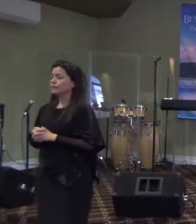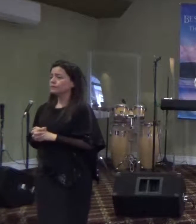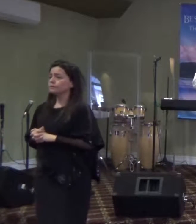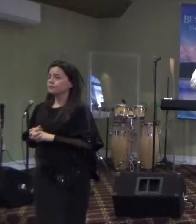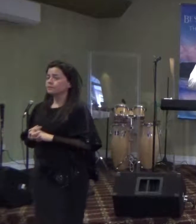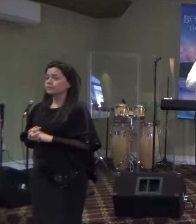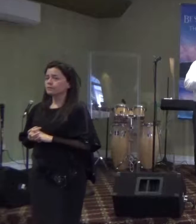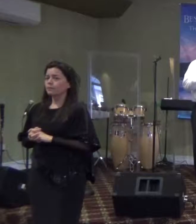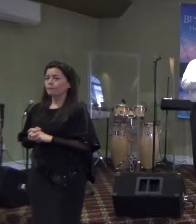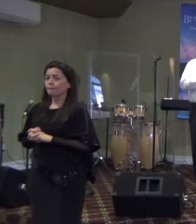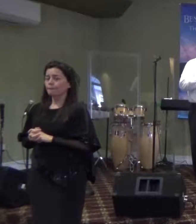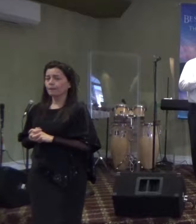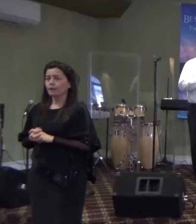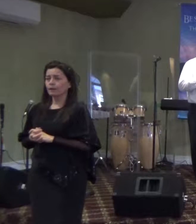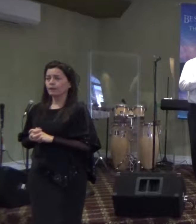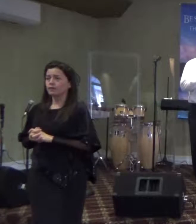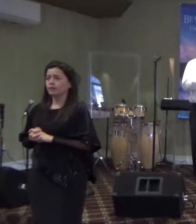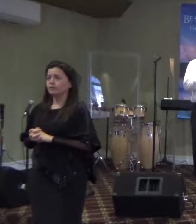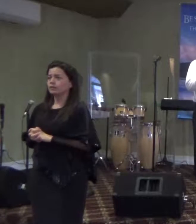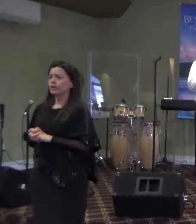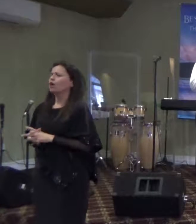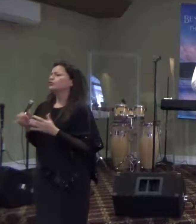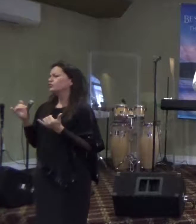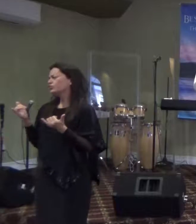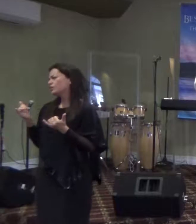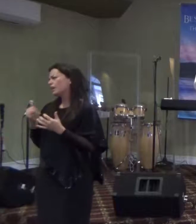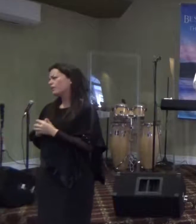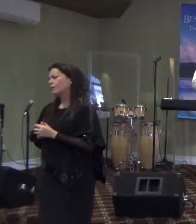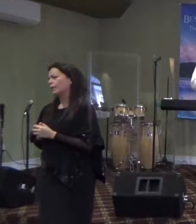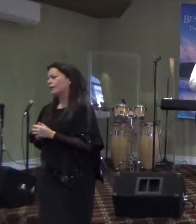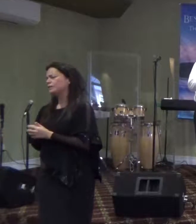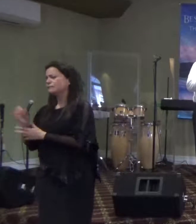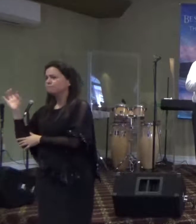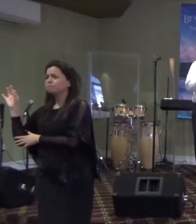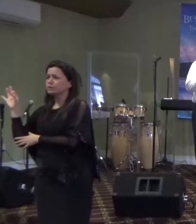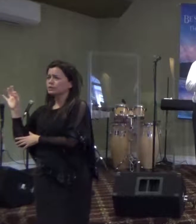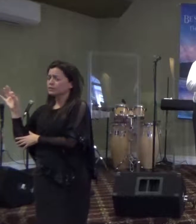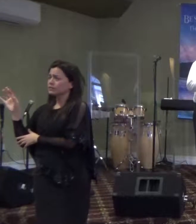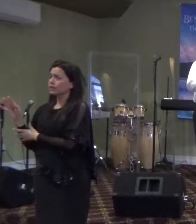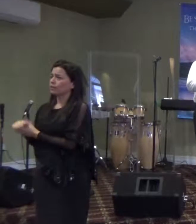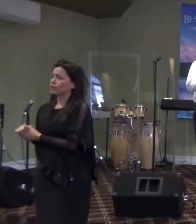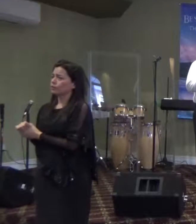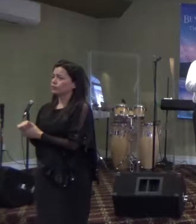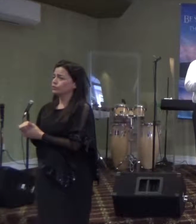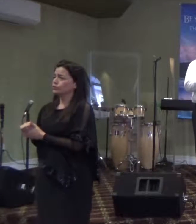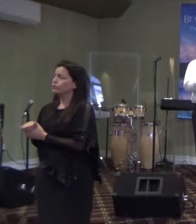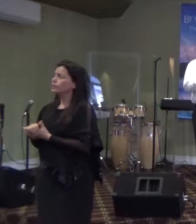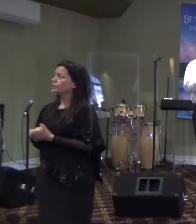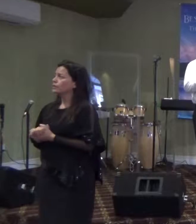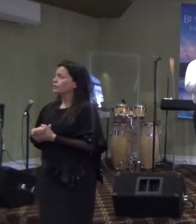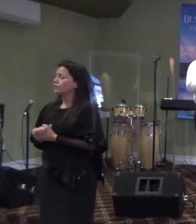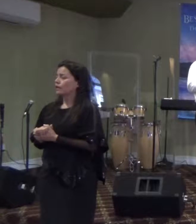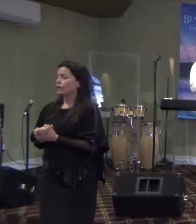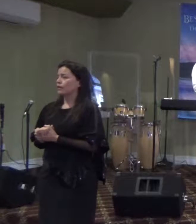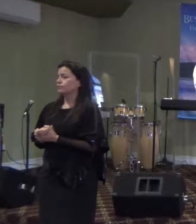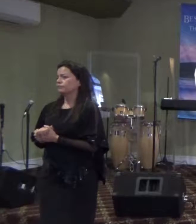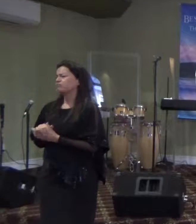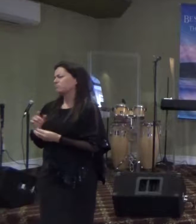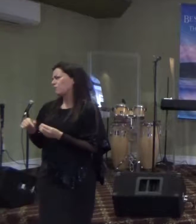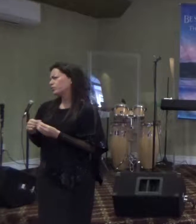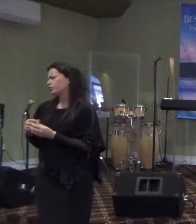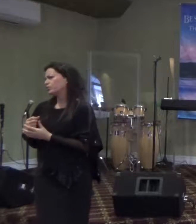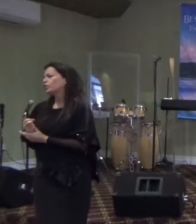Quiero hablar en esta hora I want to speak at this time de los dos enfoques, of the 12